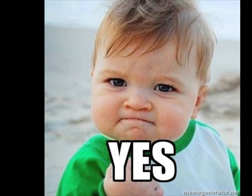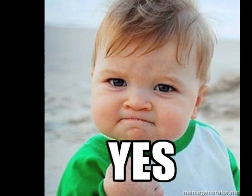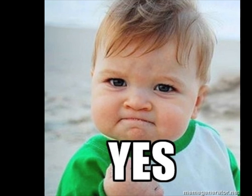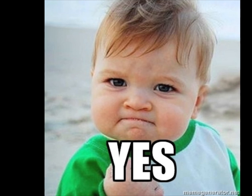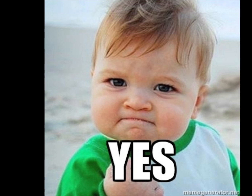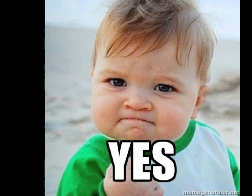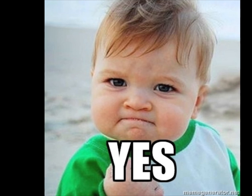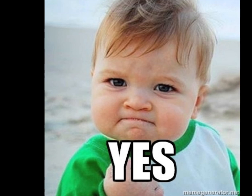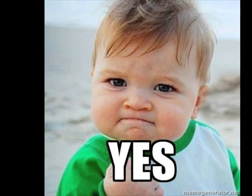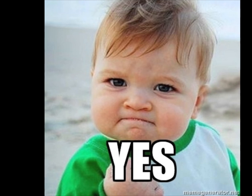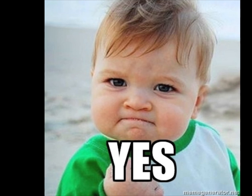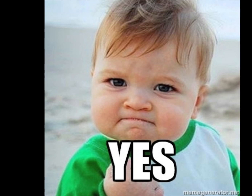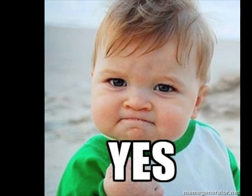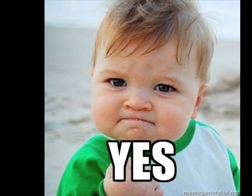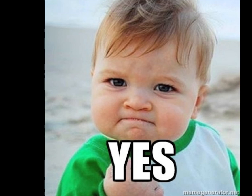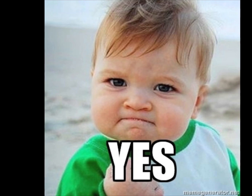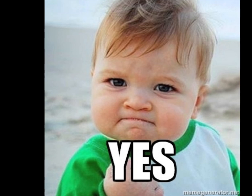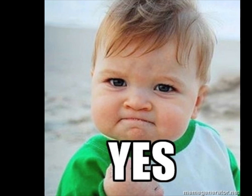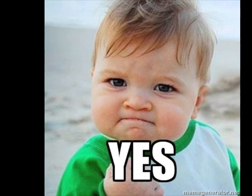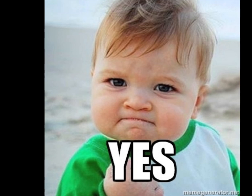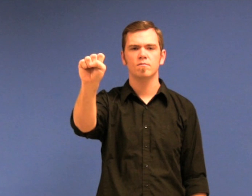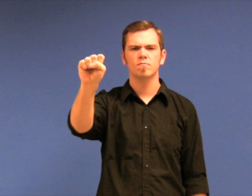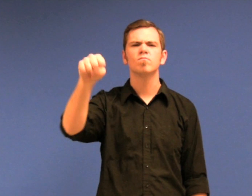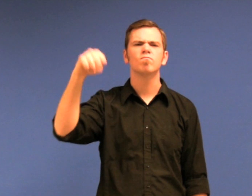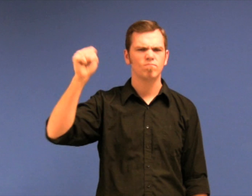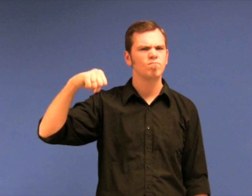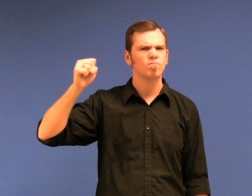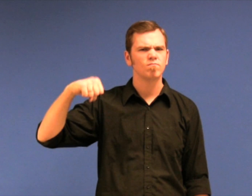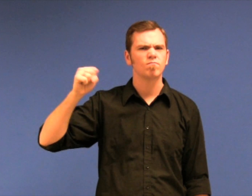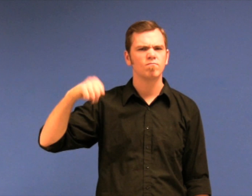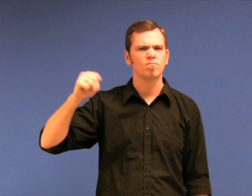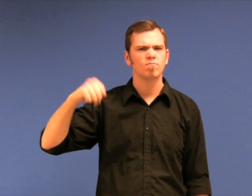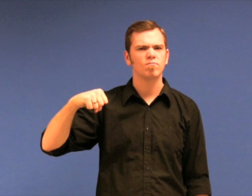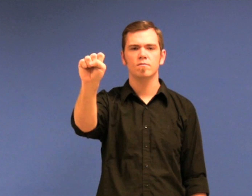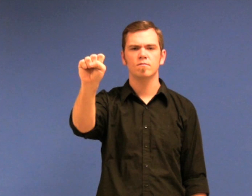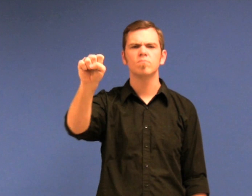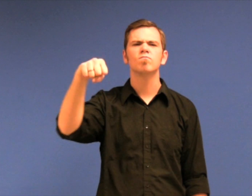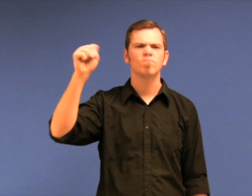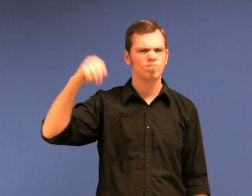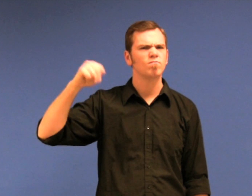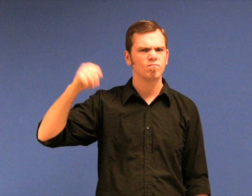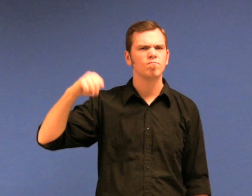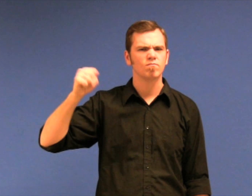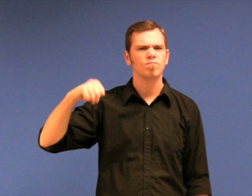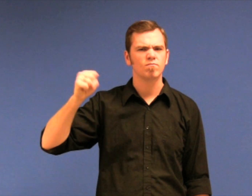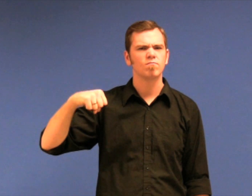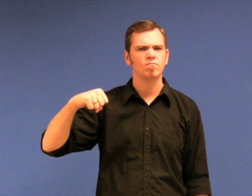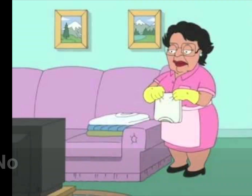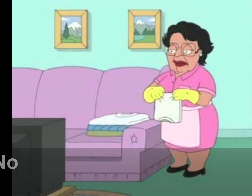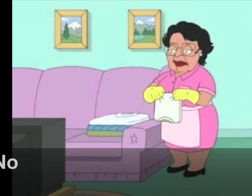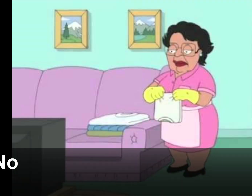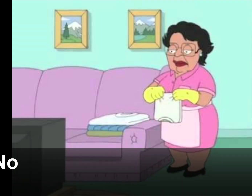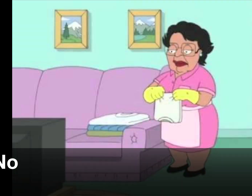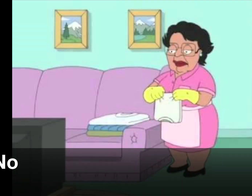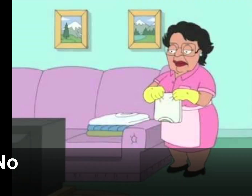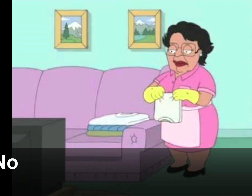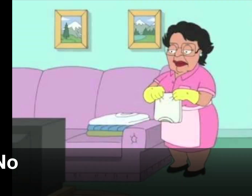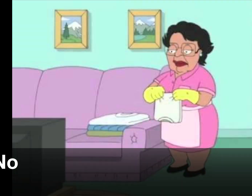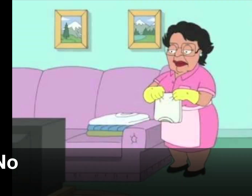is yes. The sign for yes is yes, just like nodding your head. You want to make sure your facial expression matches. All